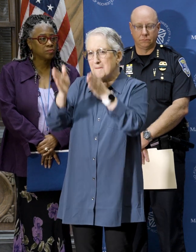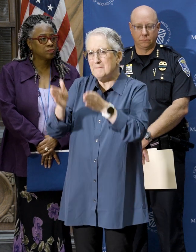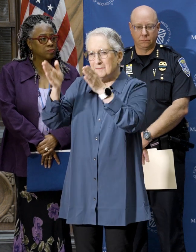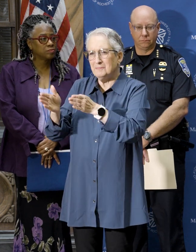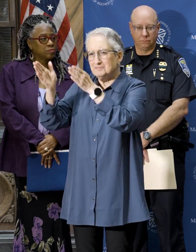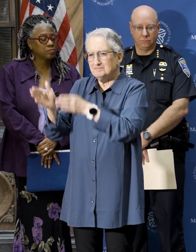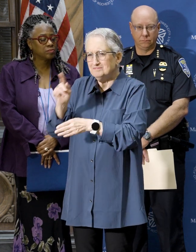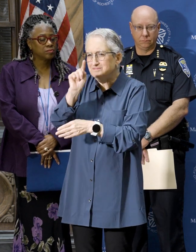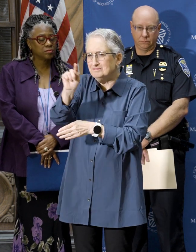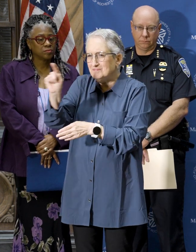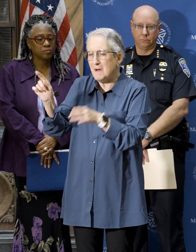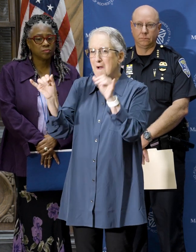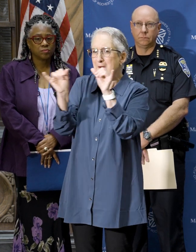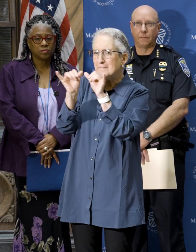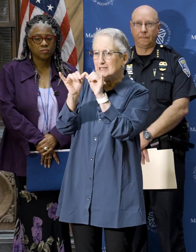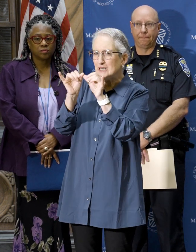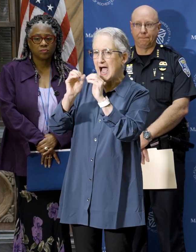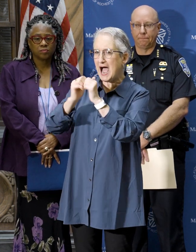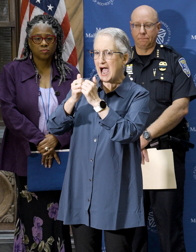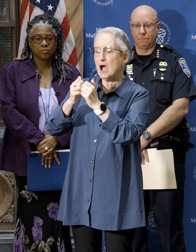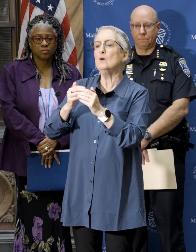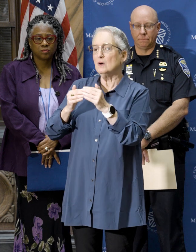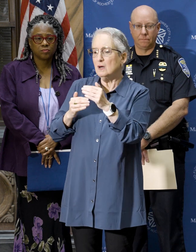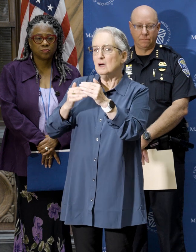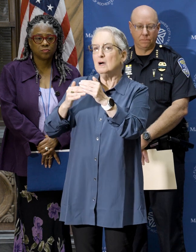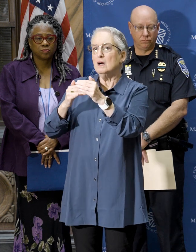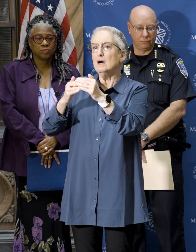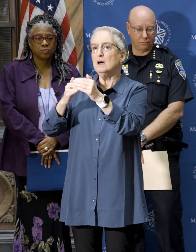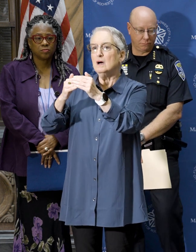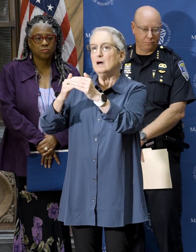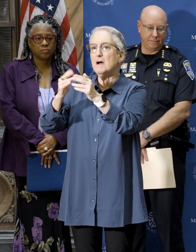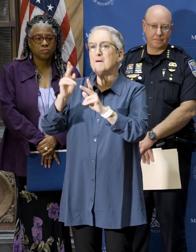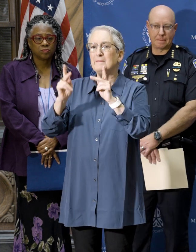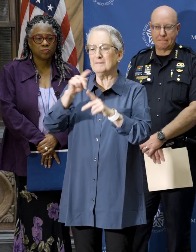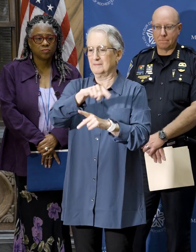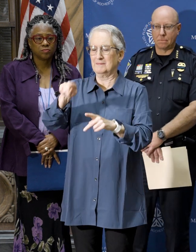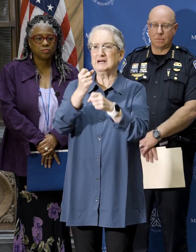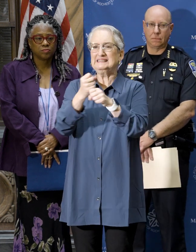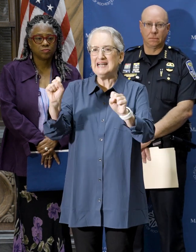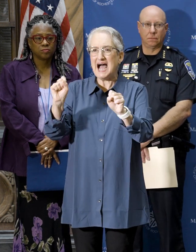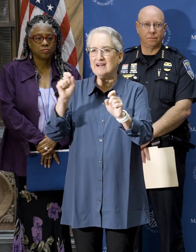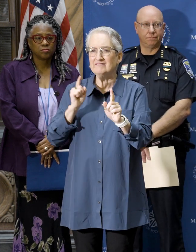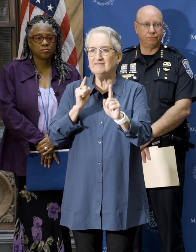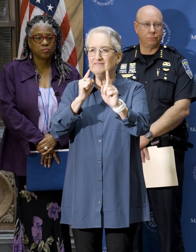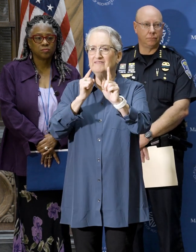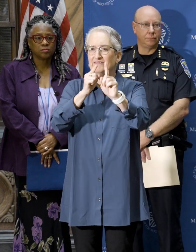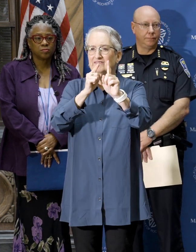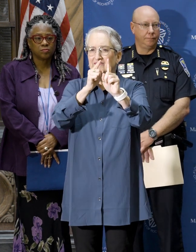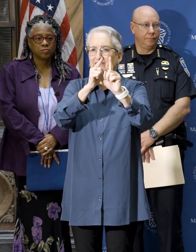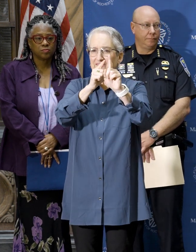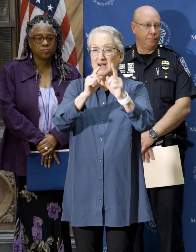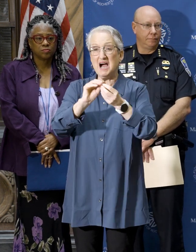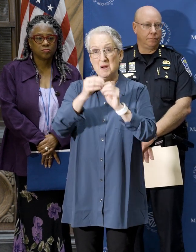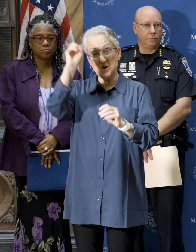progress toward that goal of making Rochester a safer city. Again, we're going to be talking a lot about numbers today, but